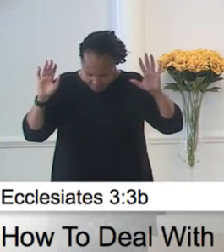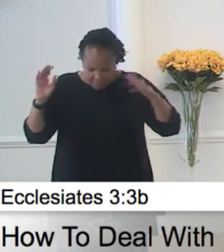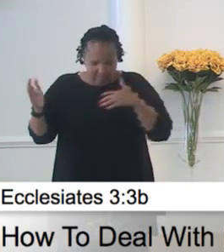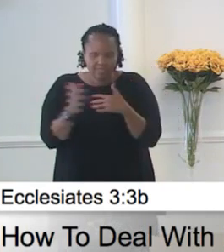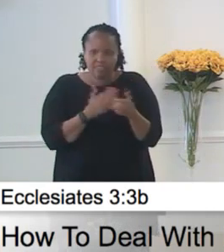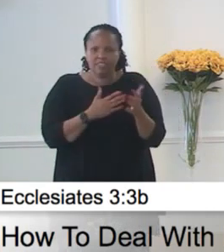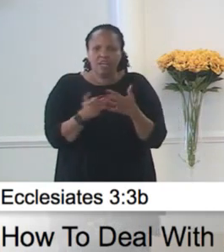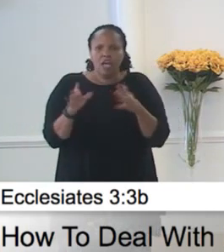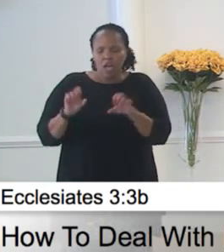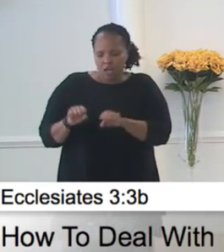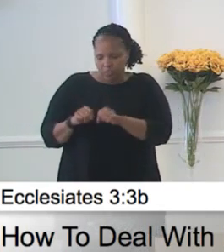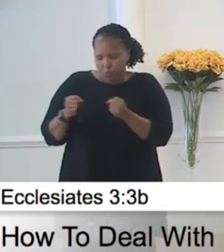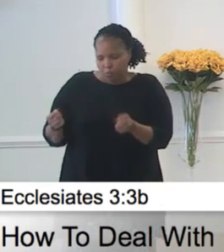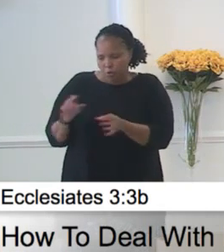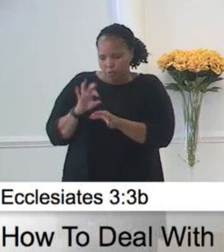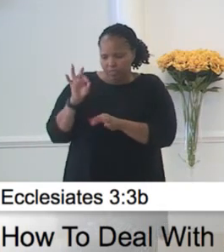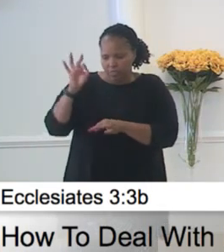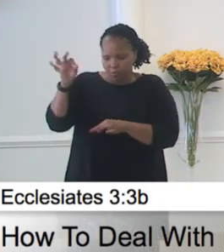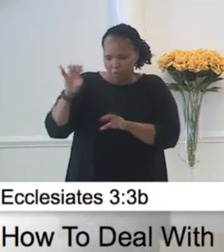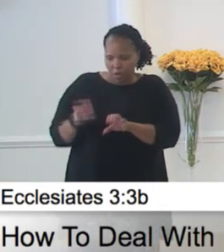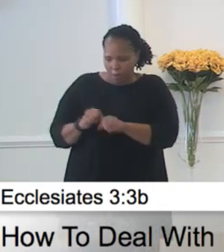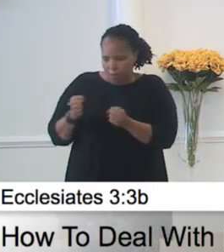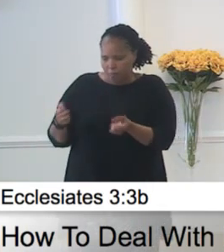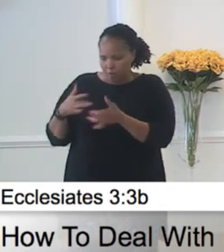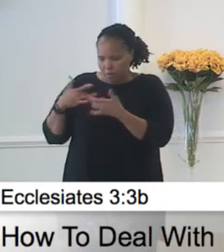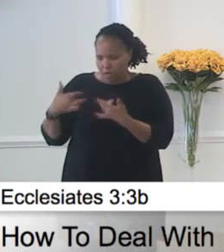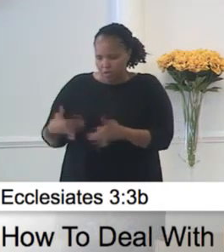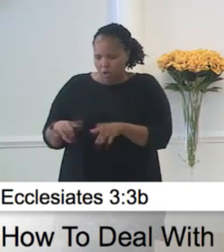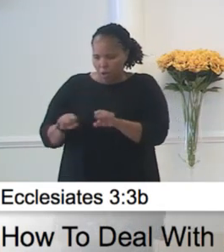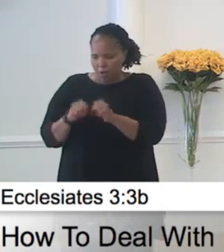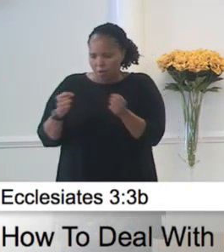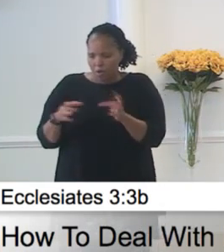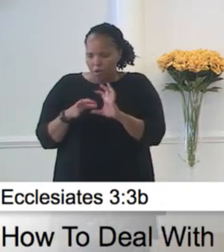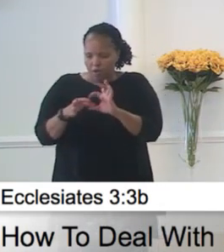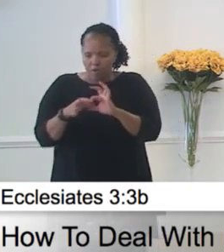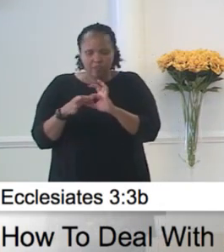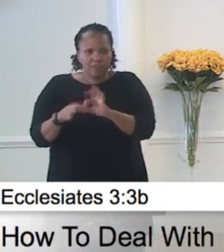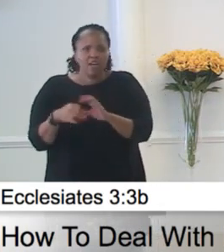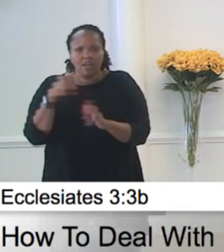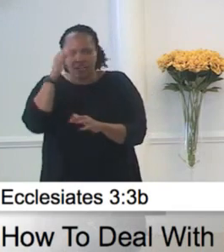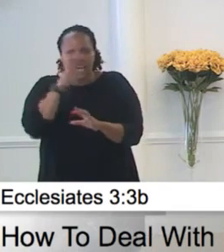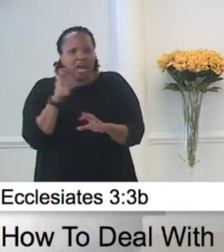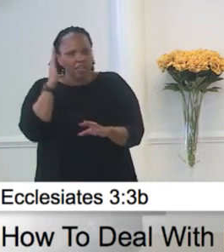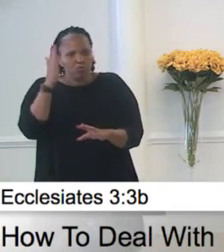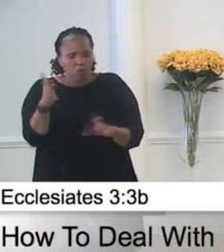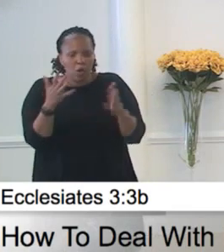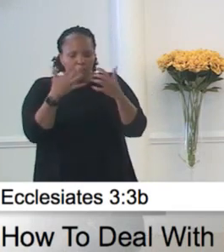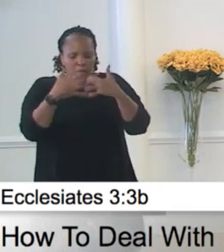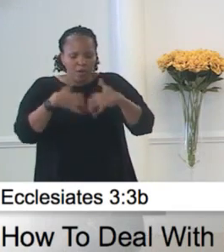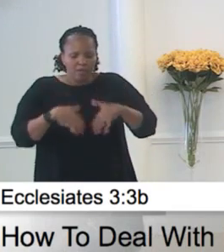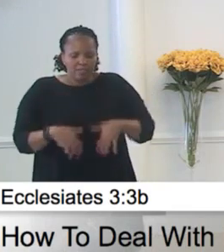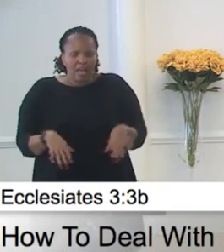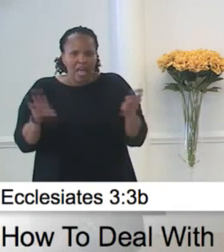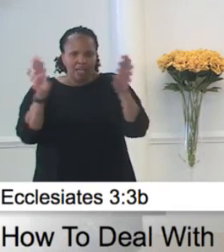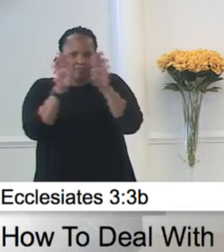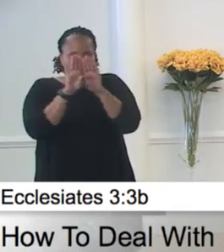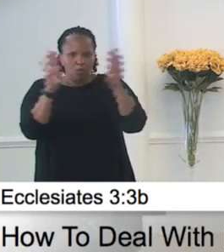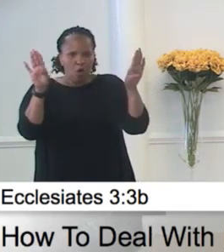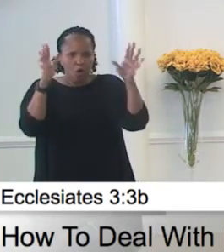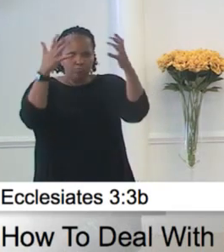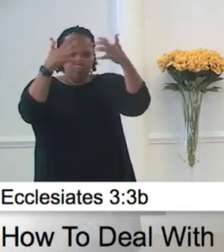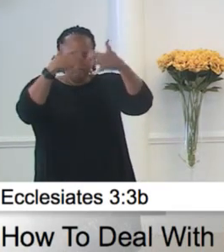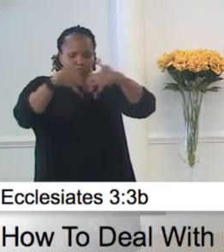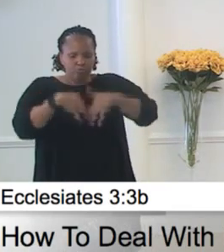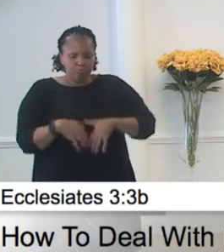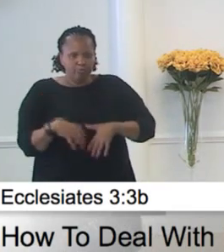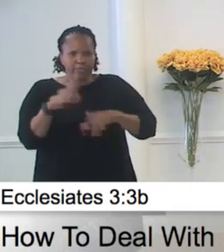it's a broken spirit, a broken heart, broken relationship, God will break down the wall and then build a